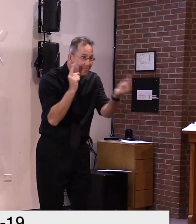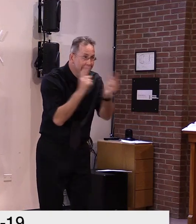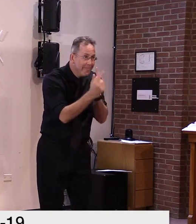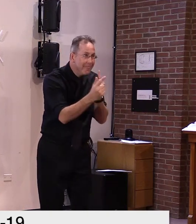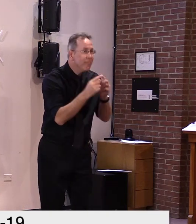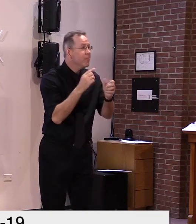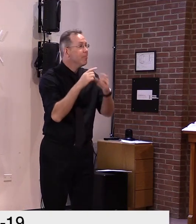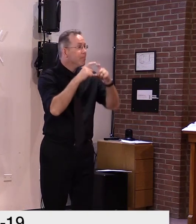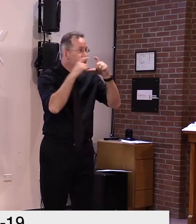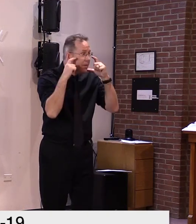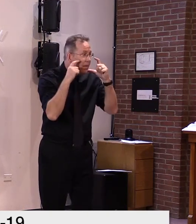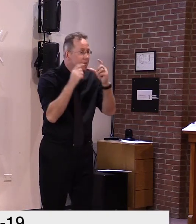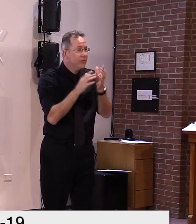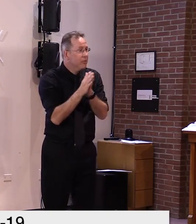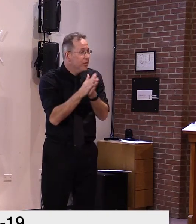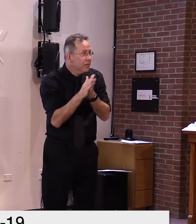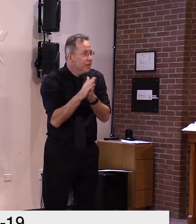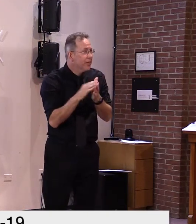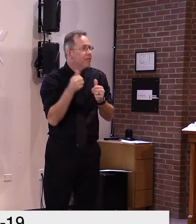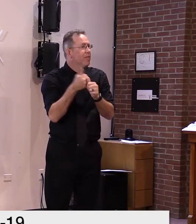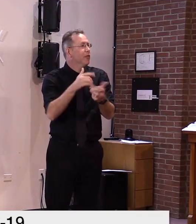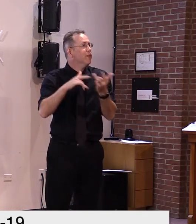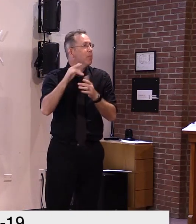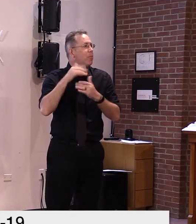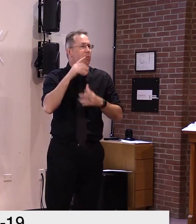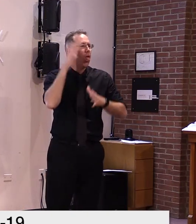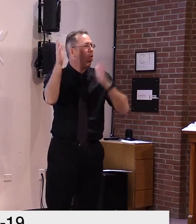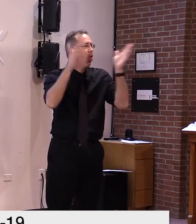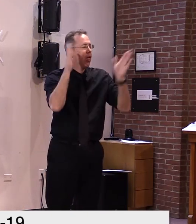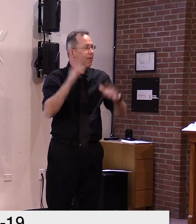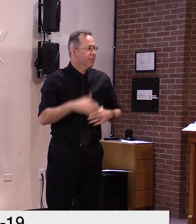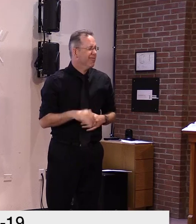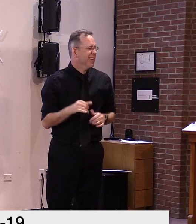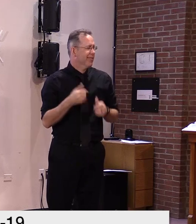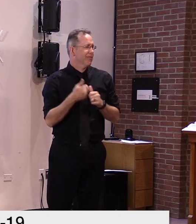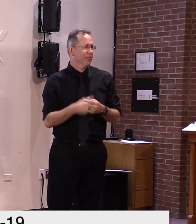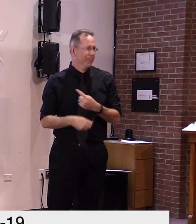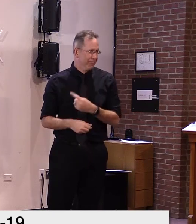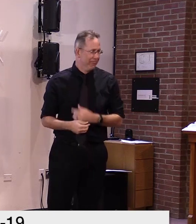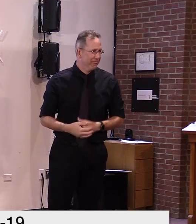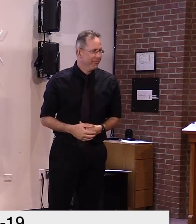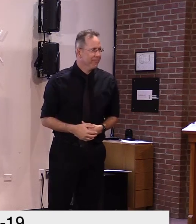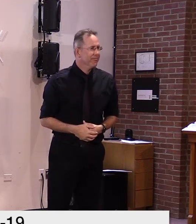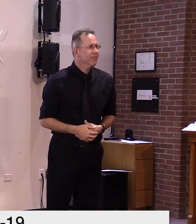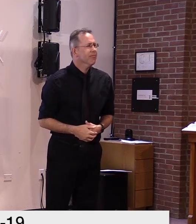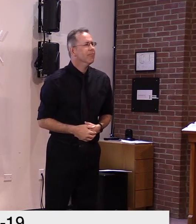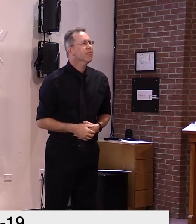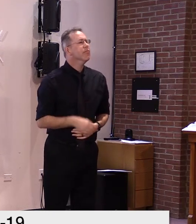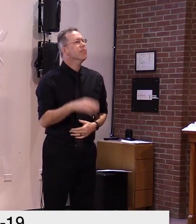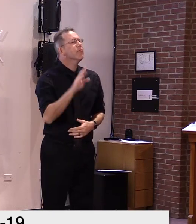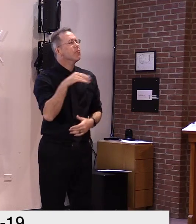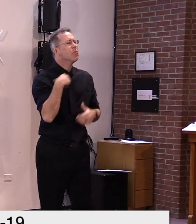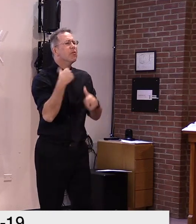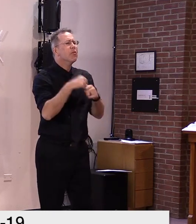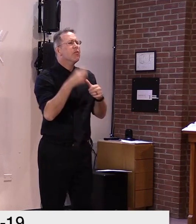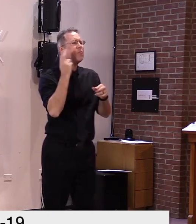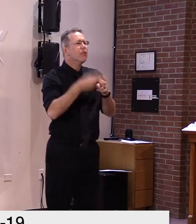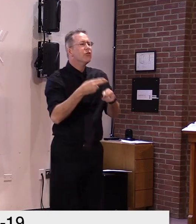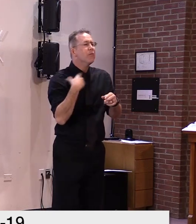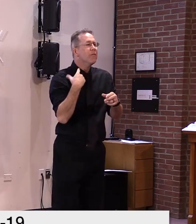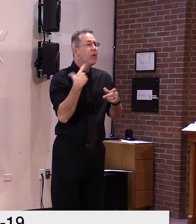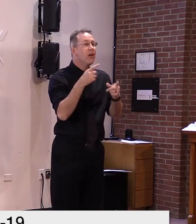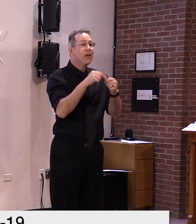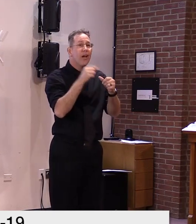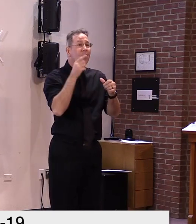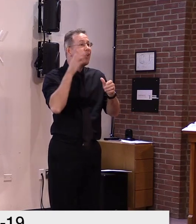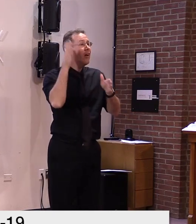possible. An example of four states that we have referred to on a number of occasions during these updates is a good example of